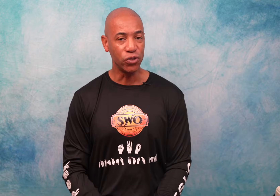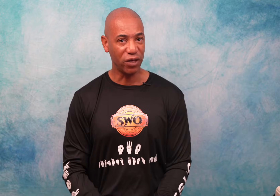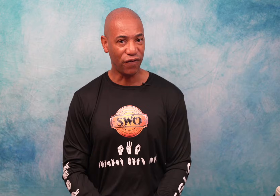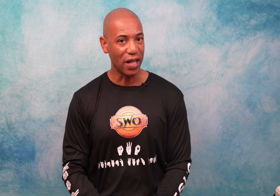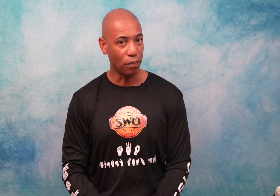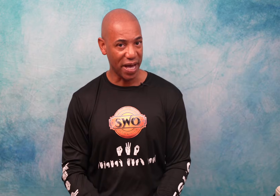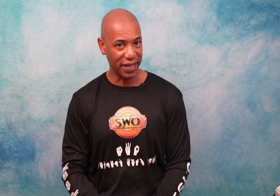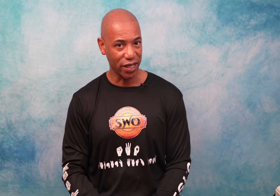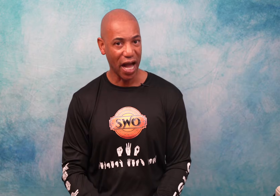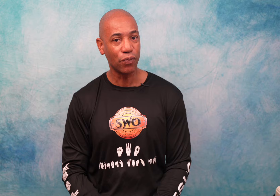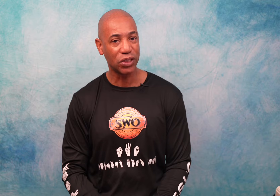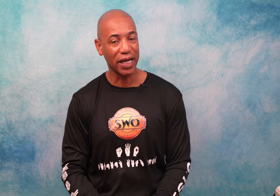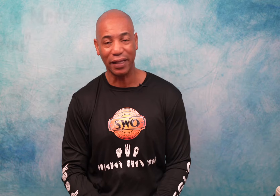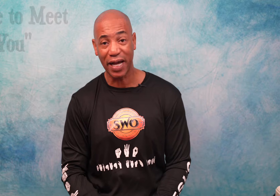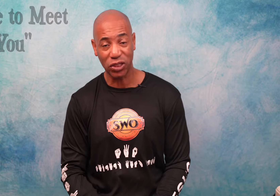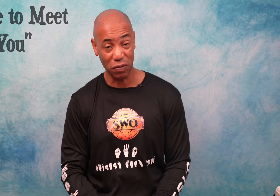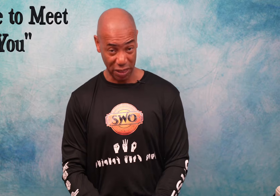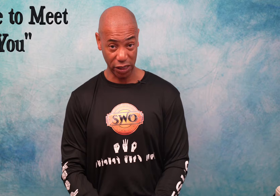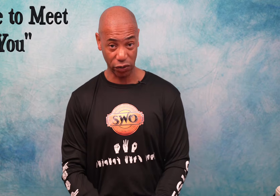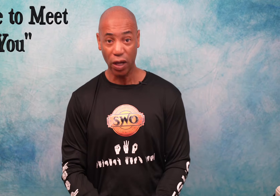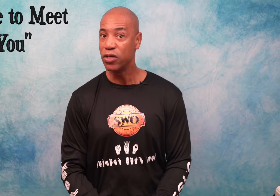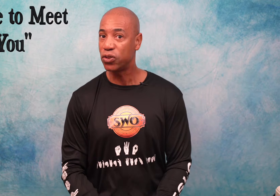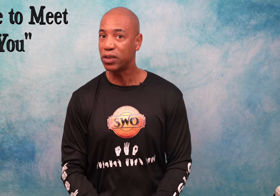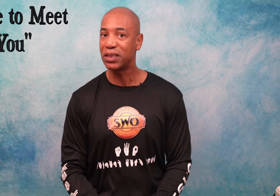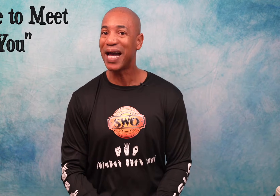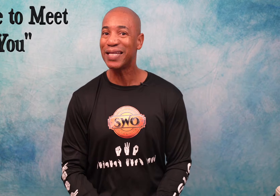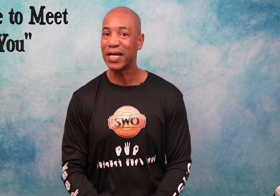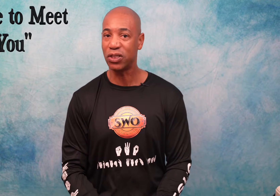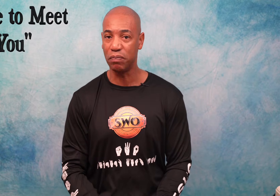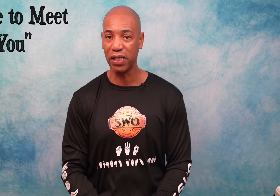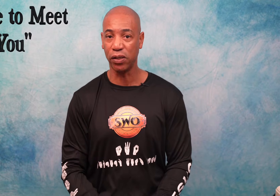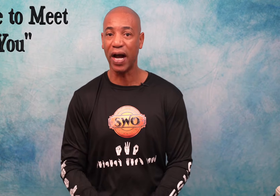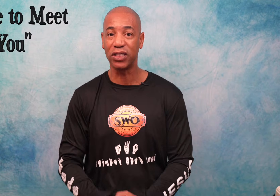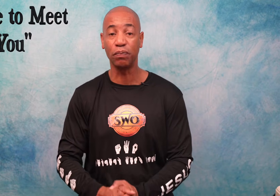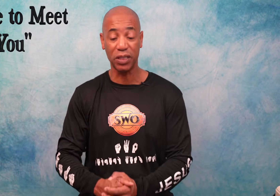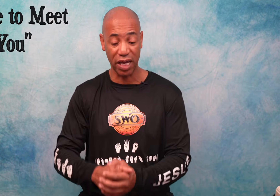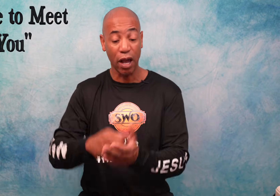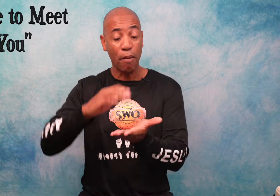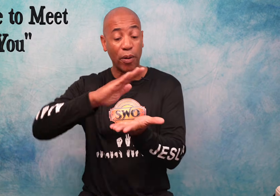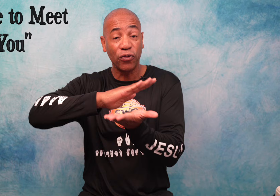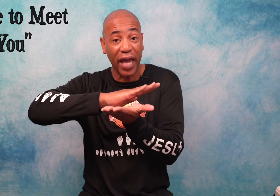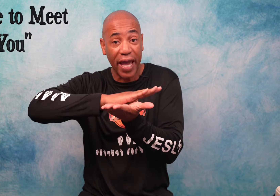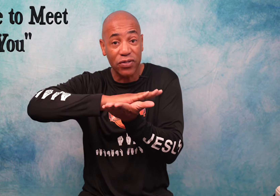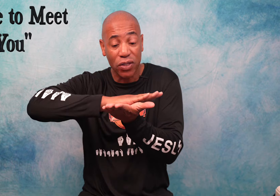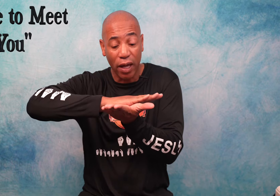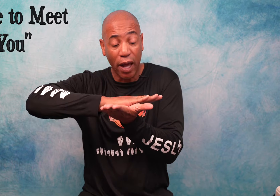Usually followed by that, I would say, nice to meet you. So to sign nice to meet you, I simply take both hands,